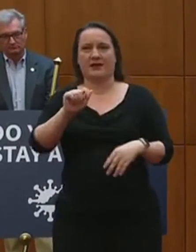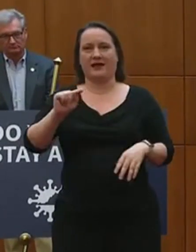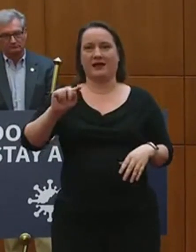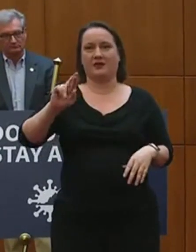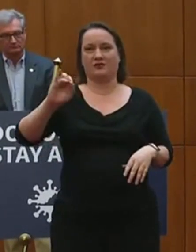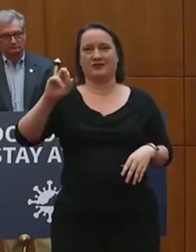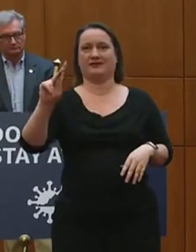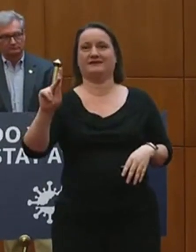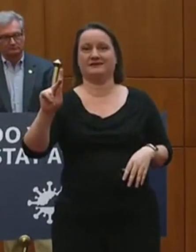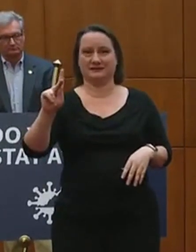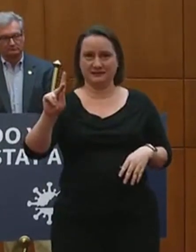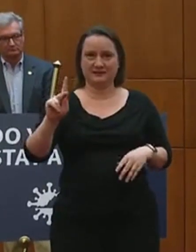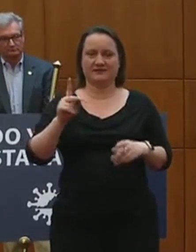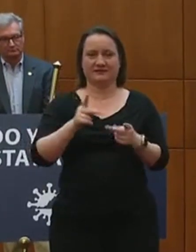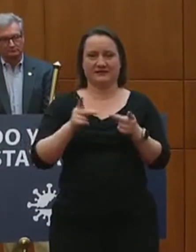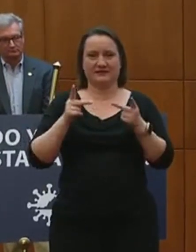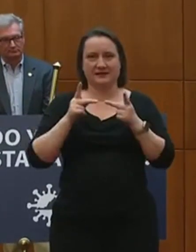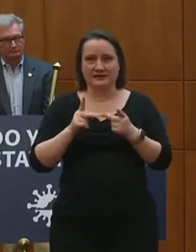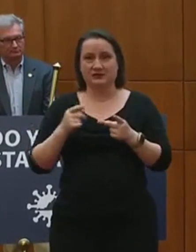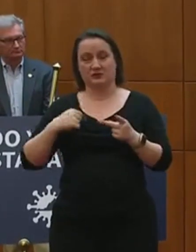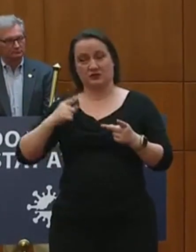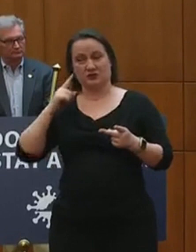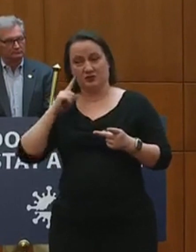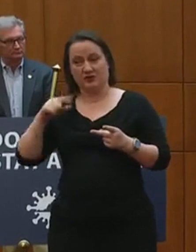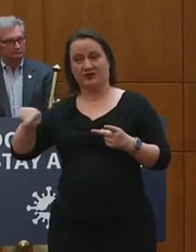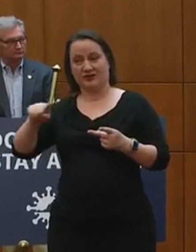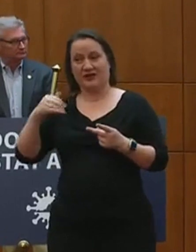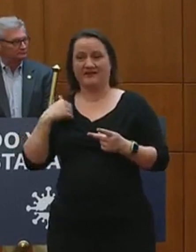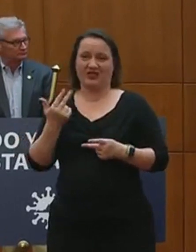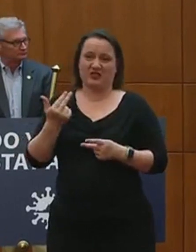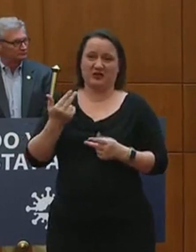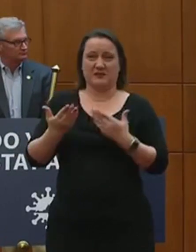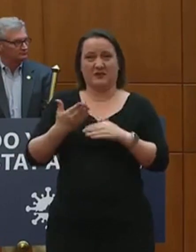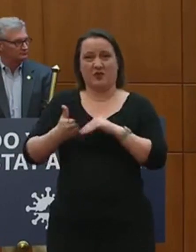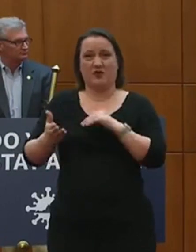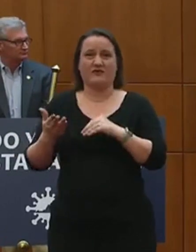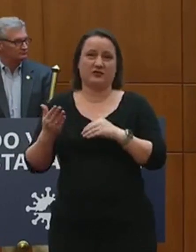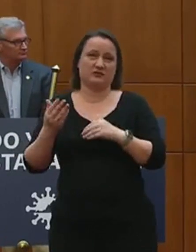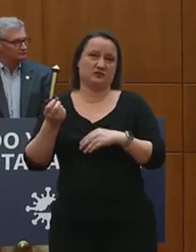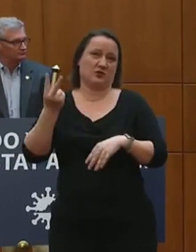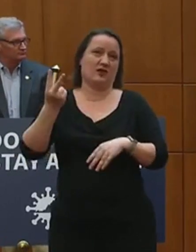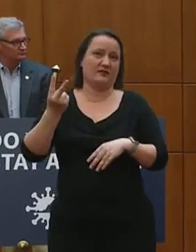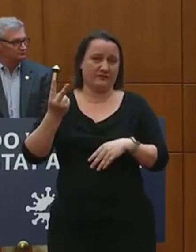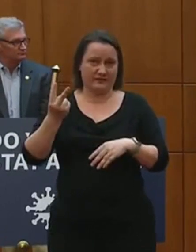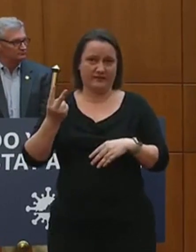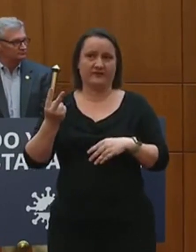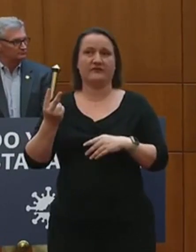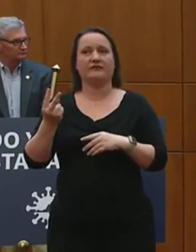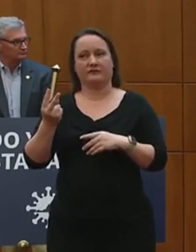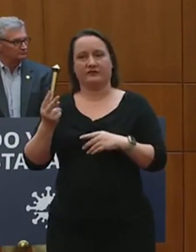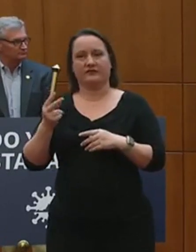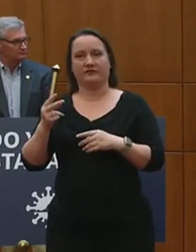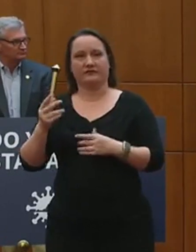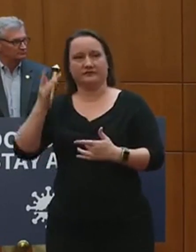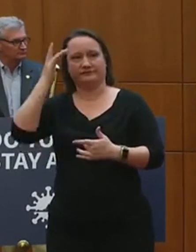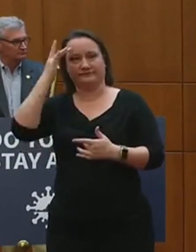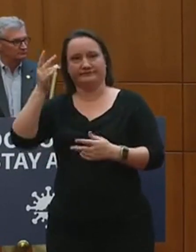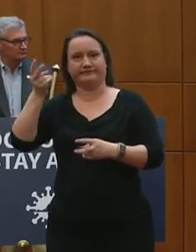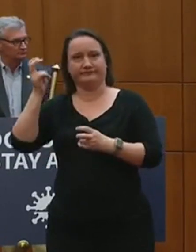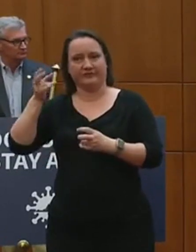potentially even over a dozen additional cases there. We saw how that played out in Seattle and Washington. Thank